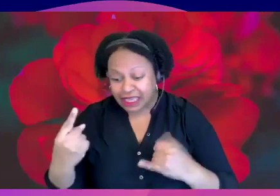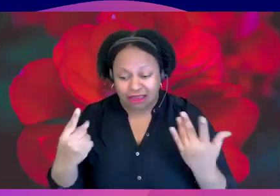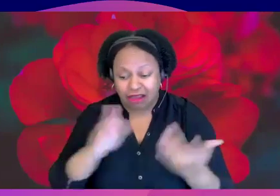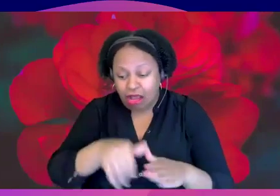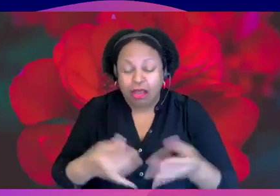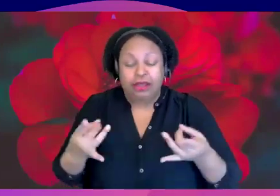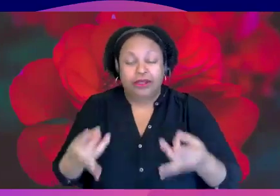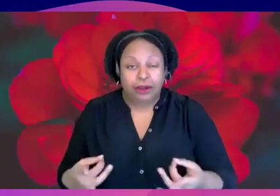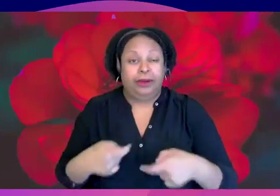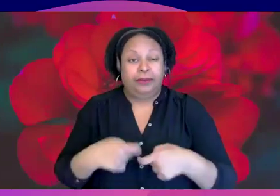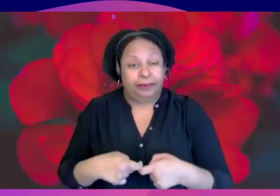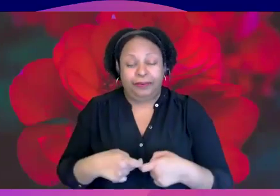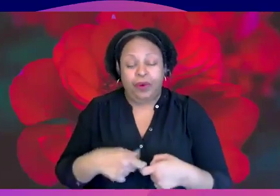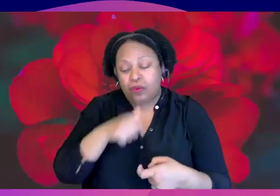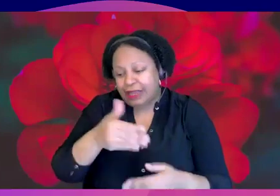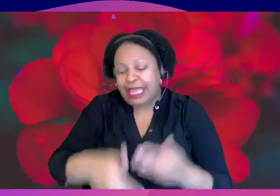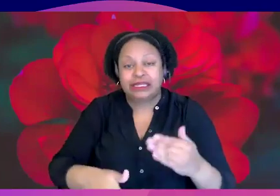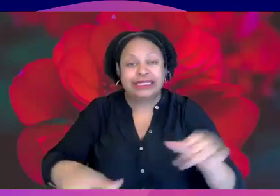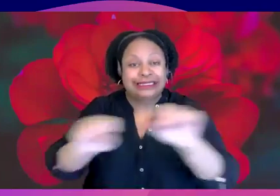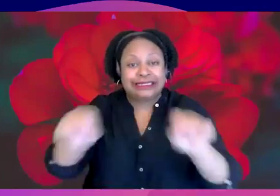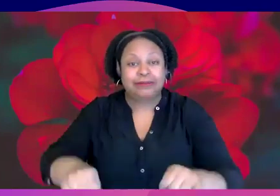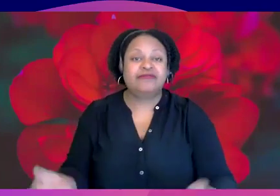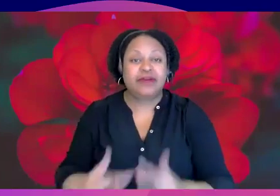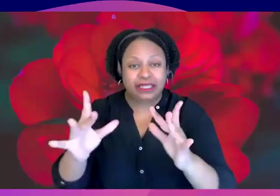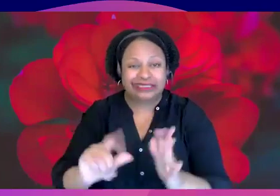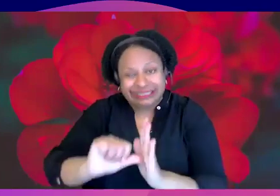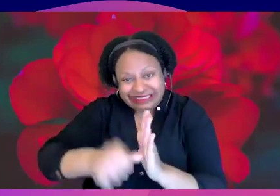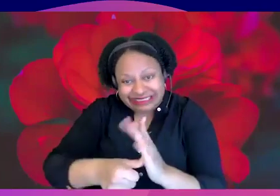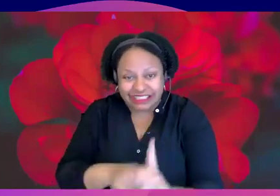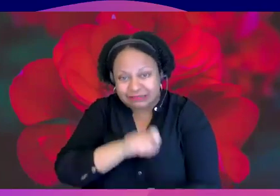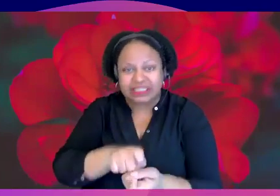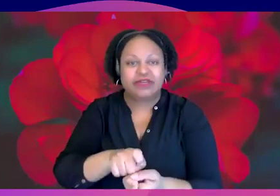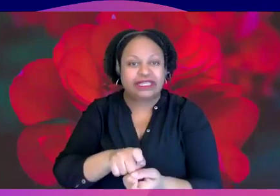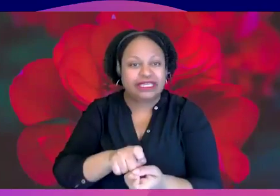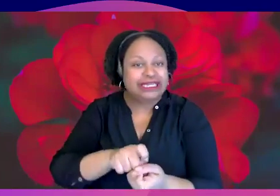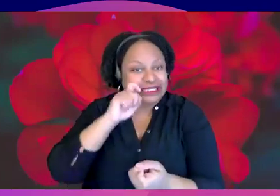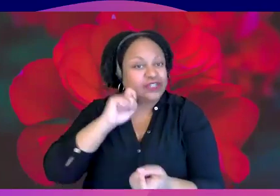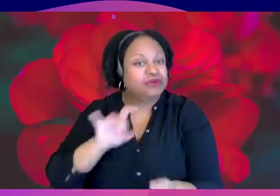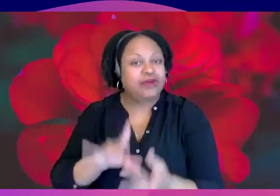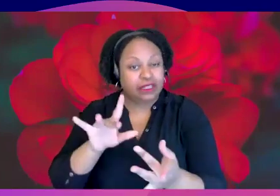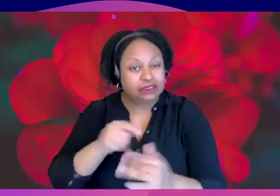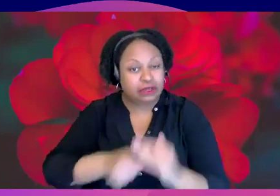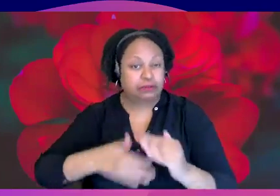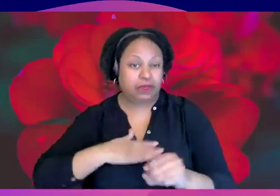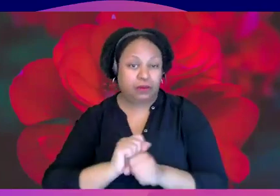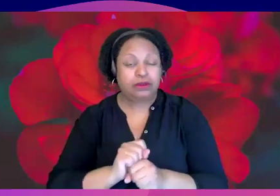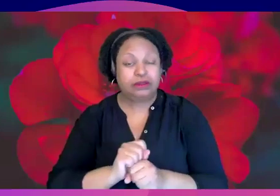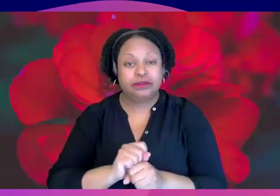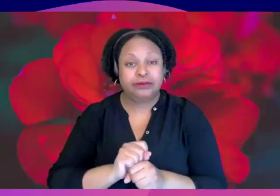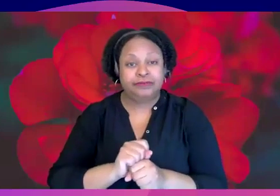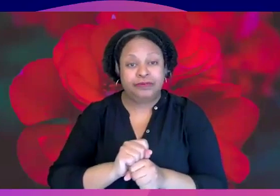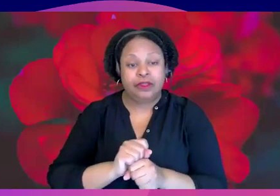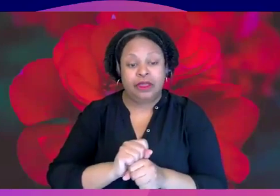isn't going to end systemic violence, and particularly sexual violence within my work world. We cannot apply